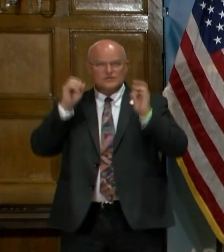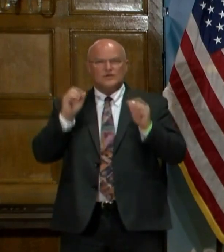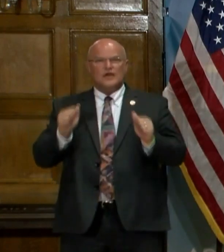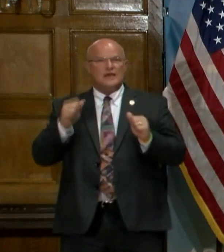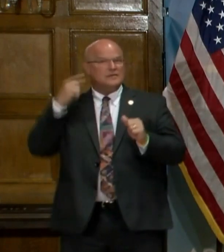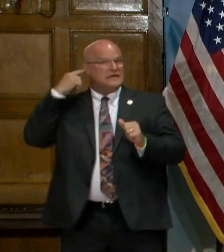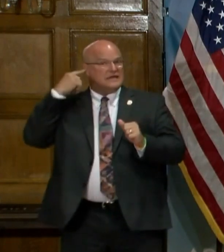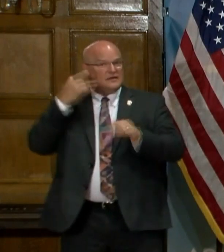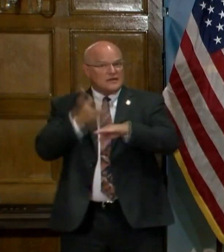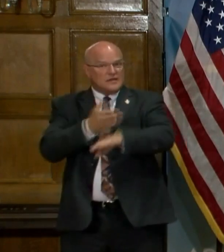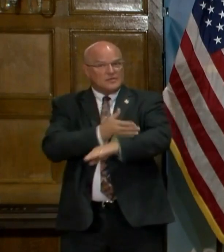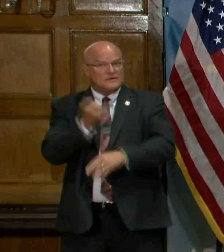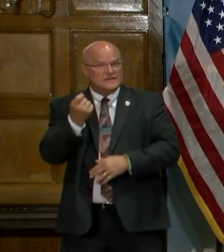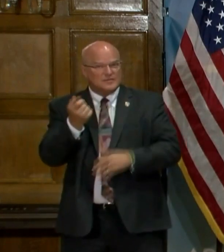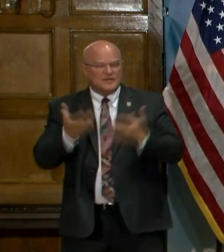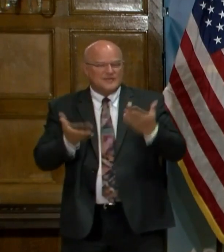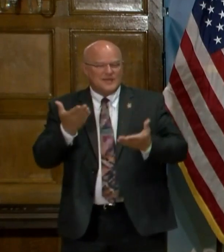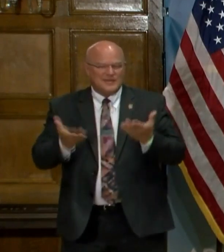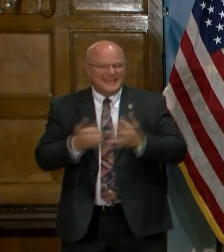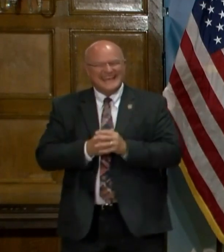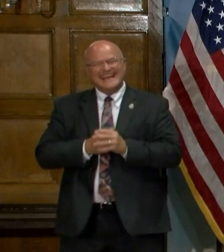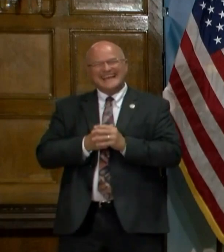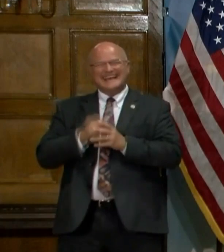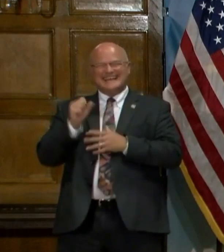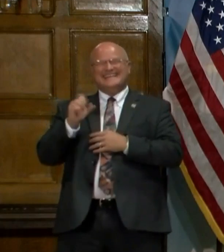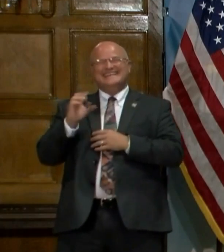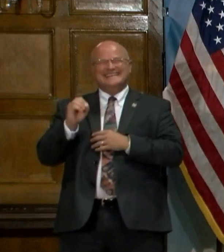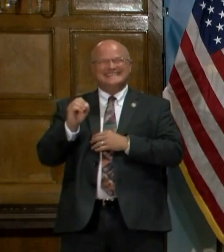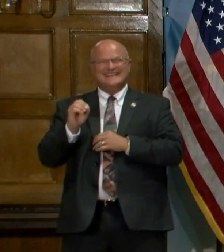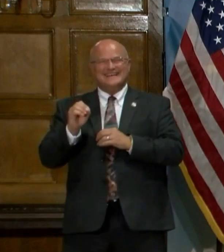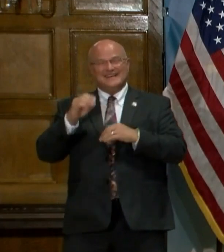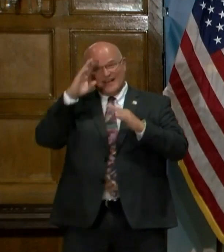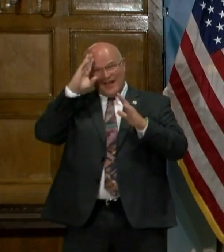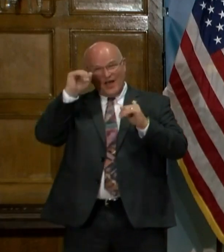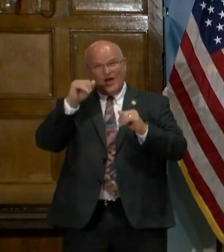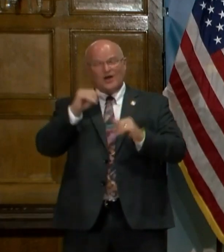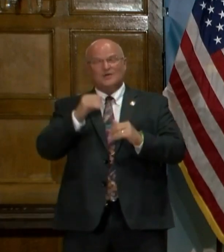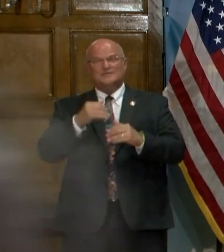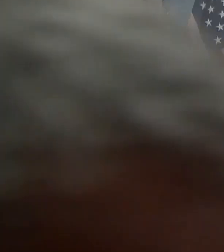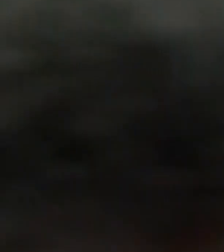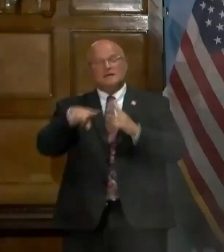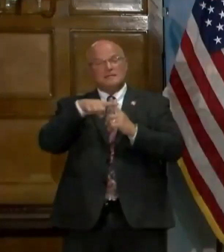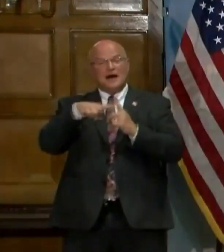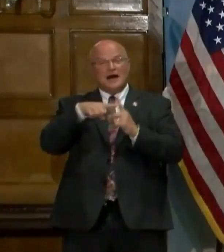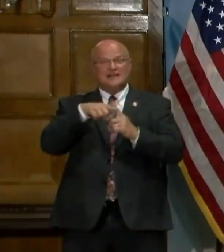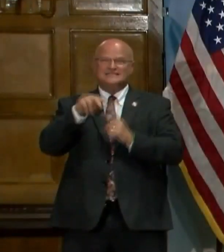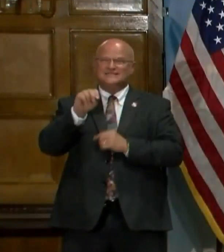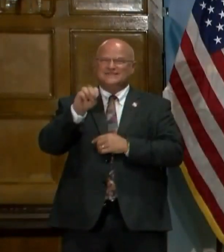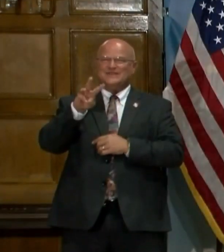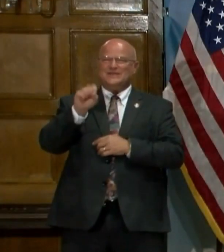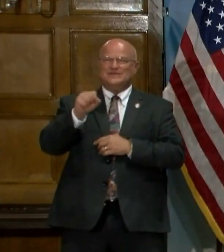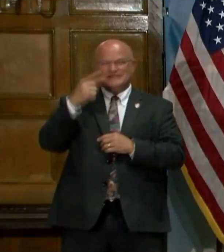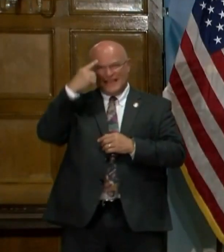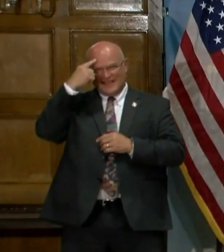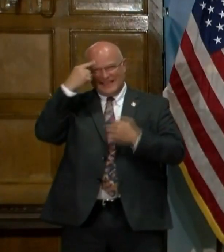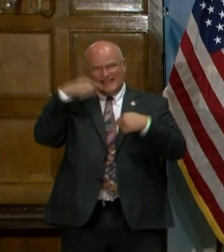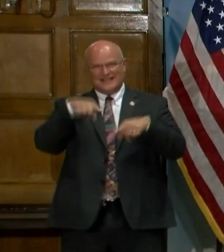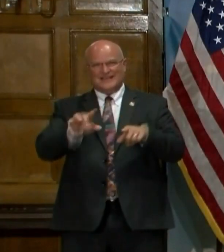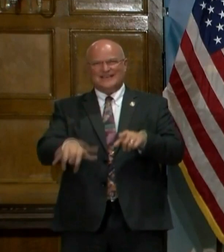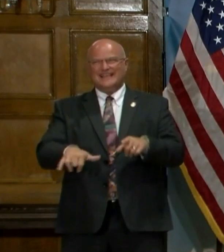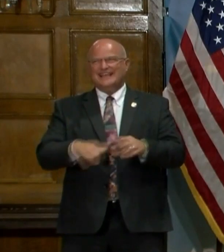your hearing improves a little bit. And so in the hopes of finding some positive news and thinking